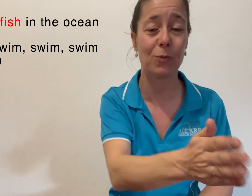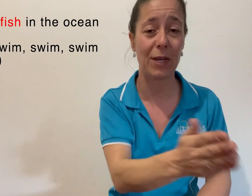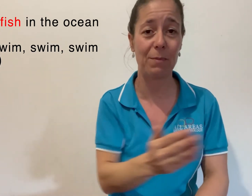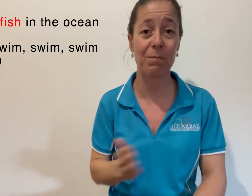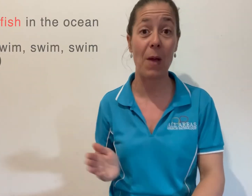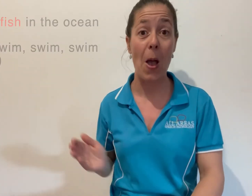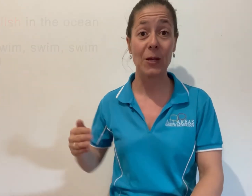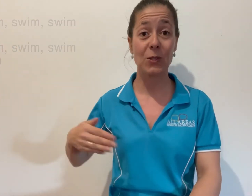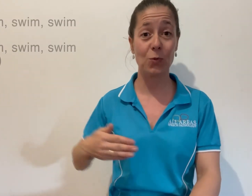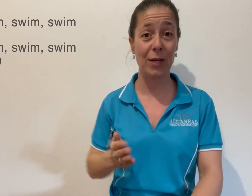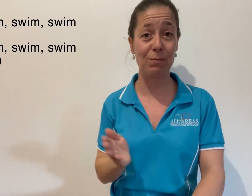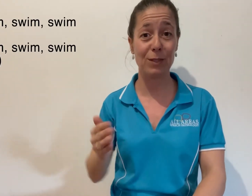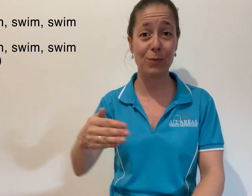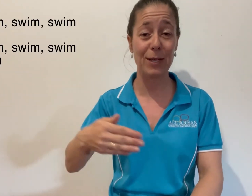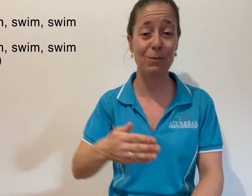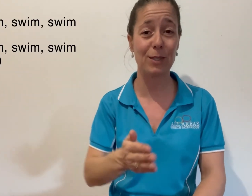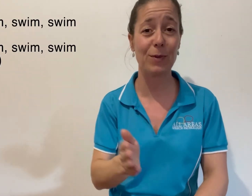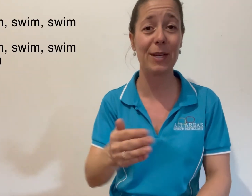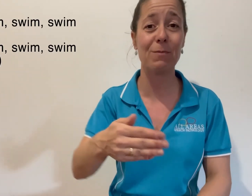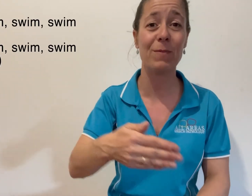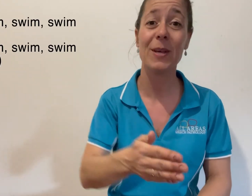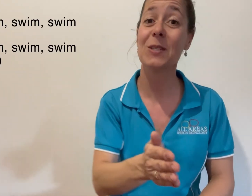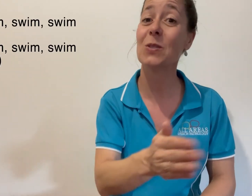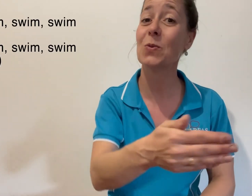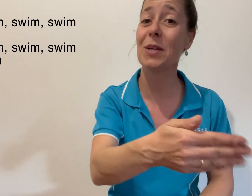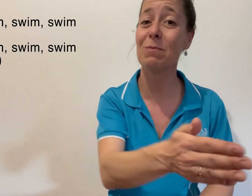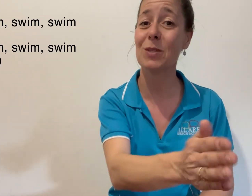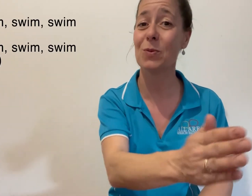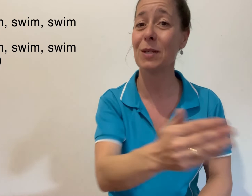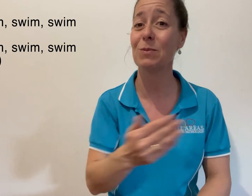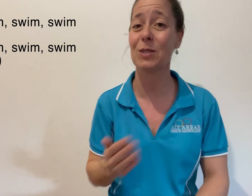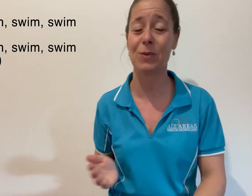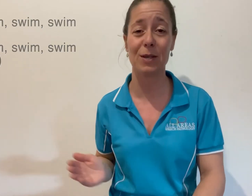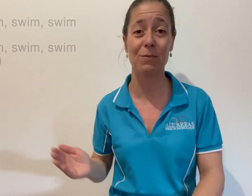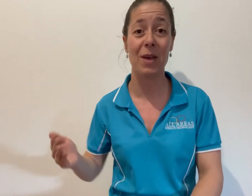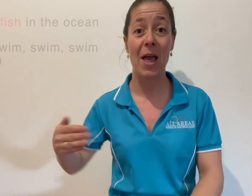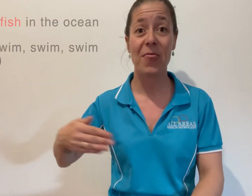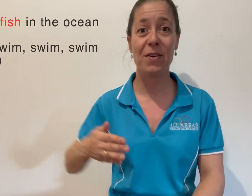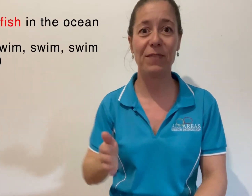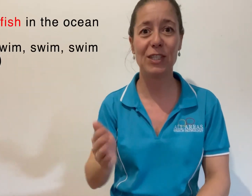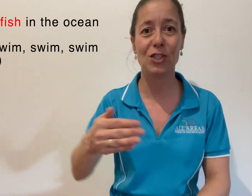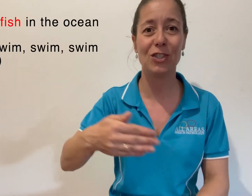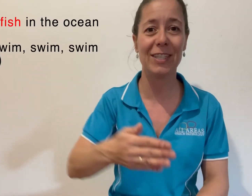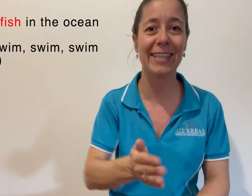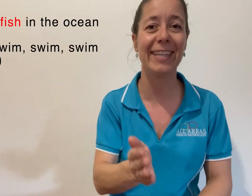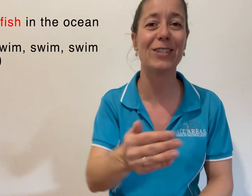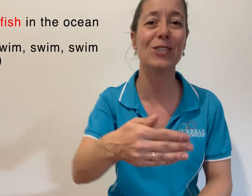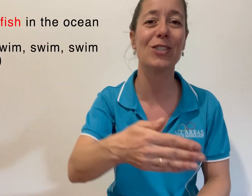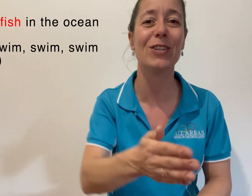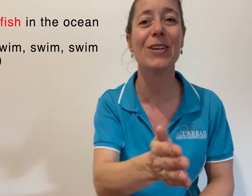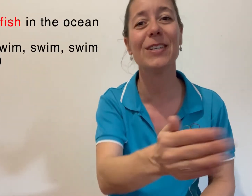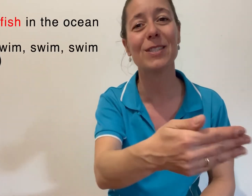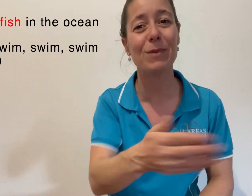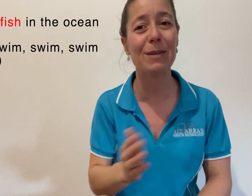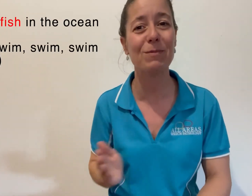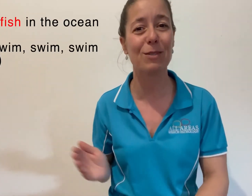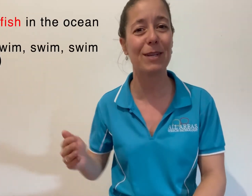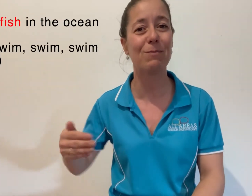swim, swim, swim, swim, swim, swim, swim, the fish in the ocean go swim, swim,